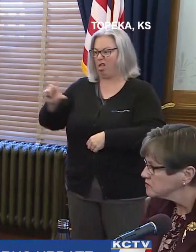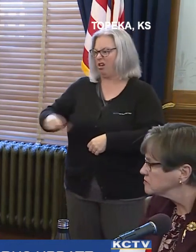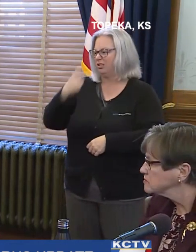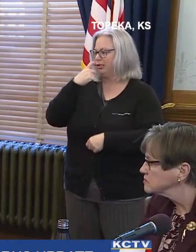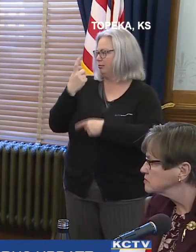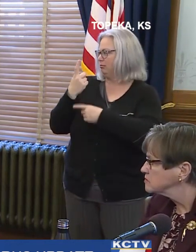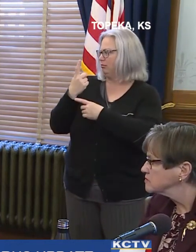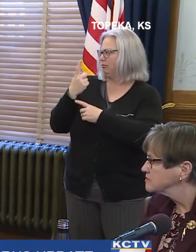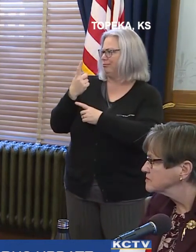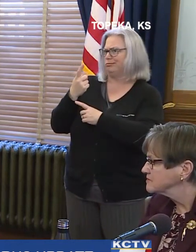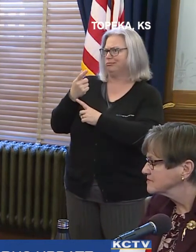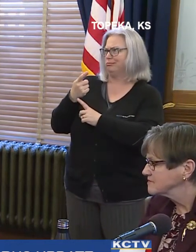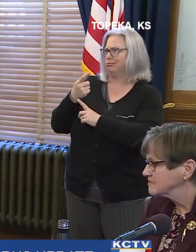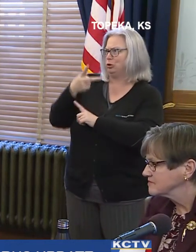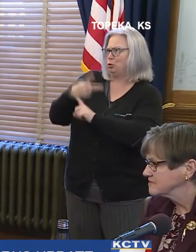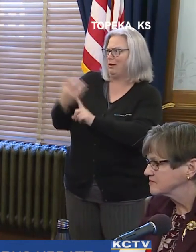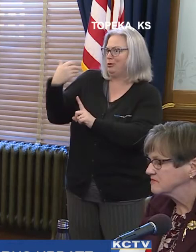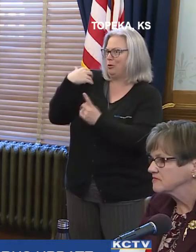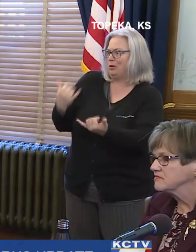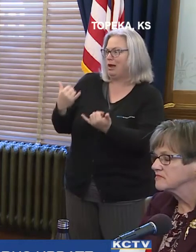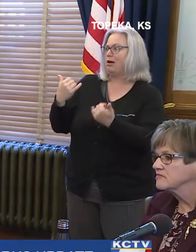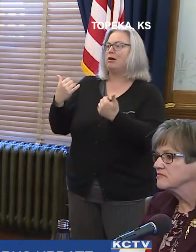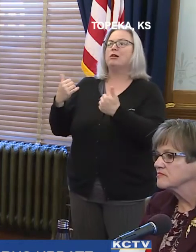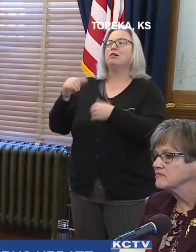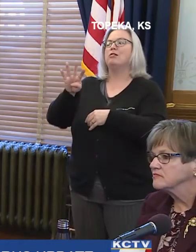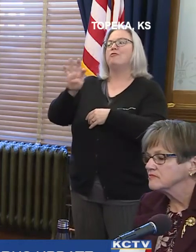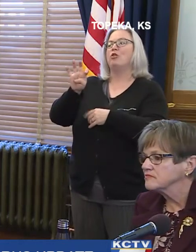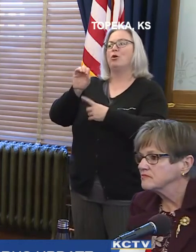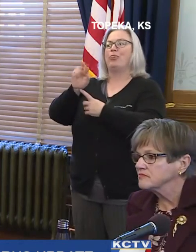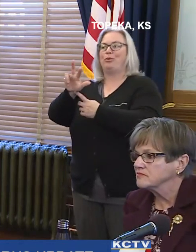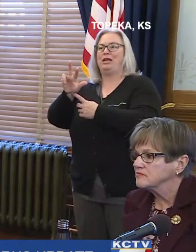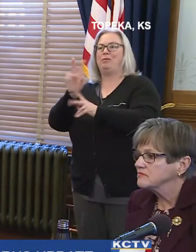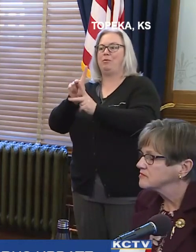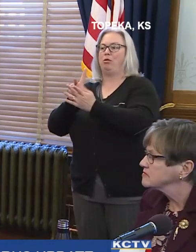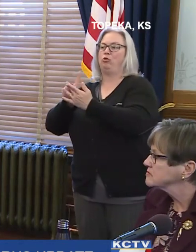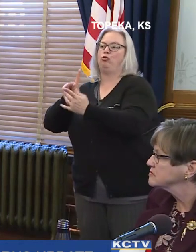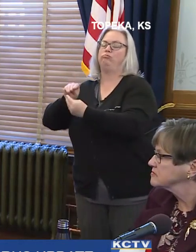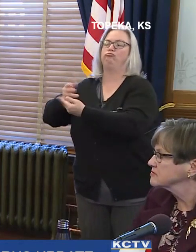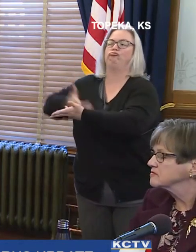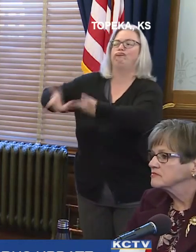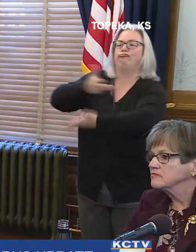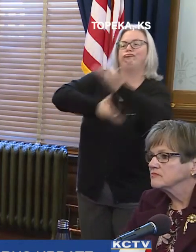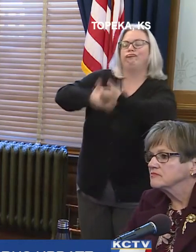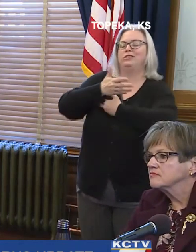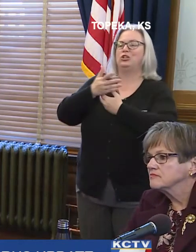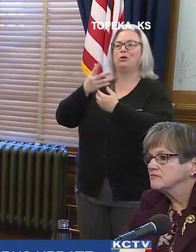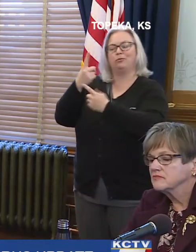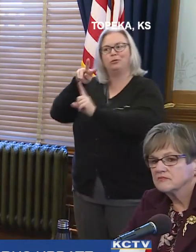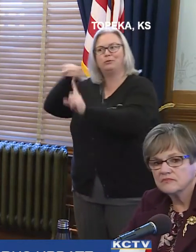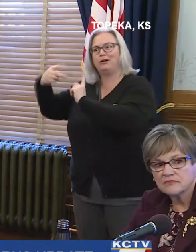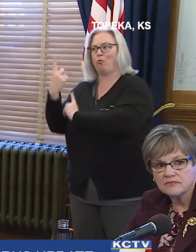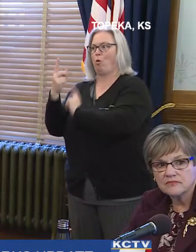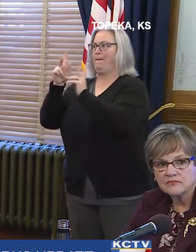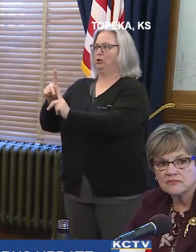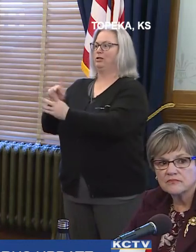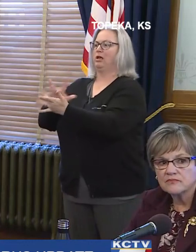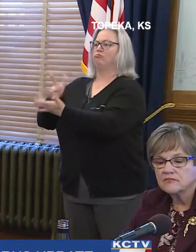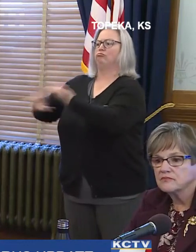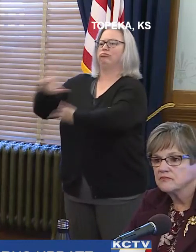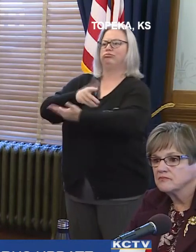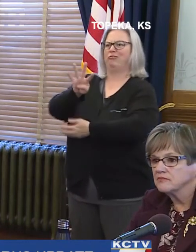months ago now, had 403 contacts. So just to put things in perspective, that one person can have that many contacts